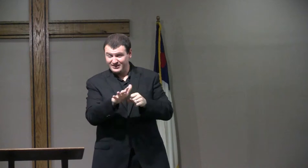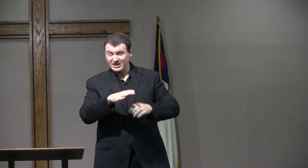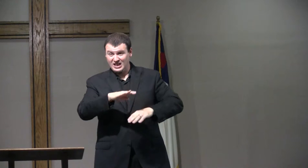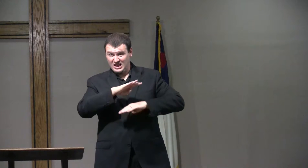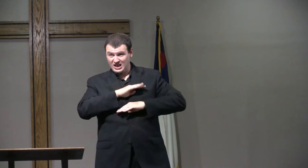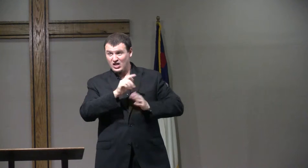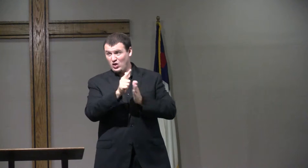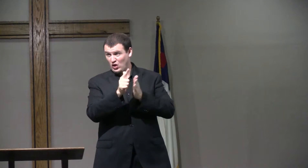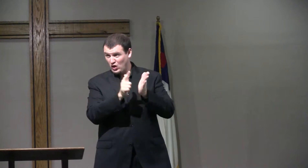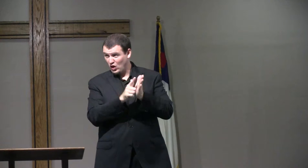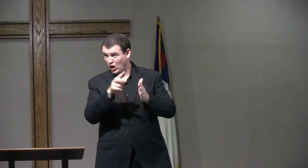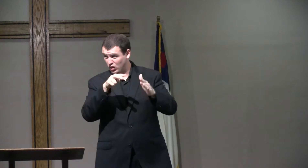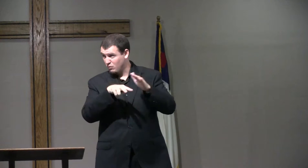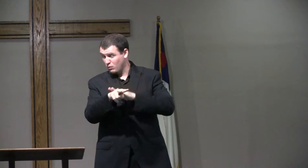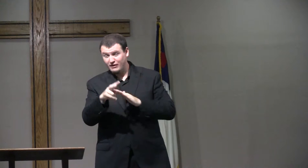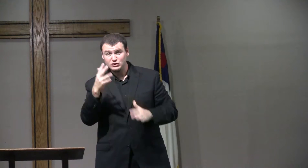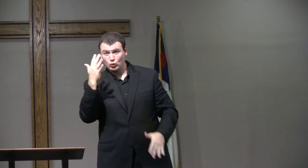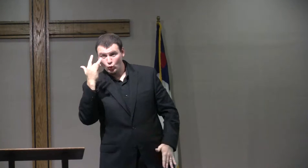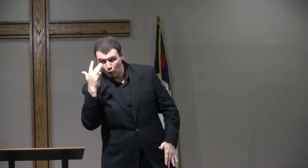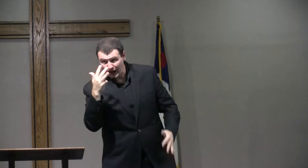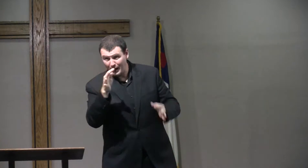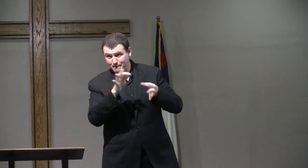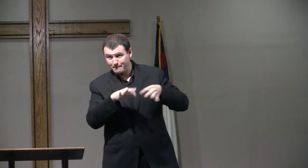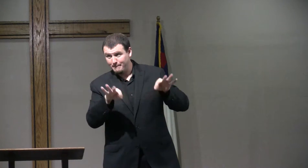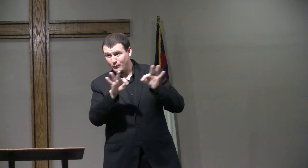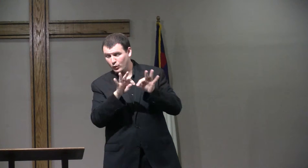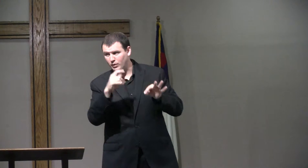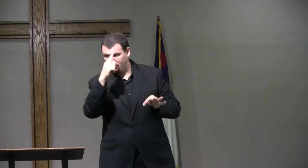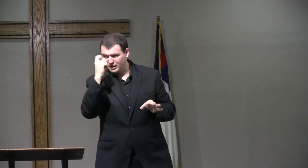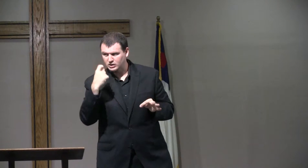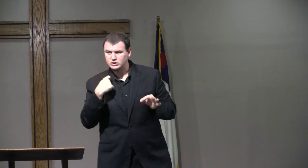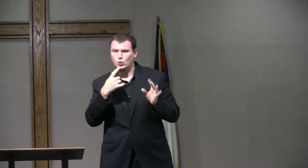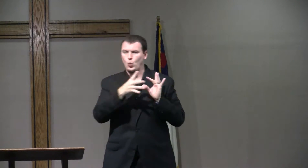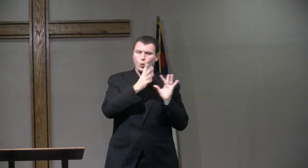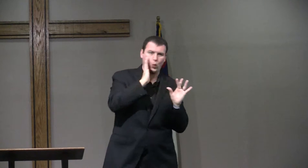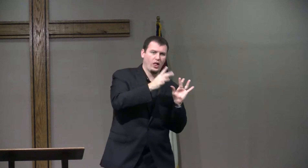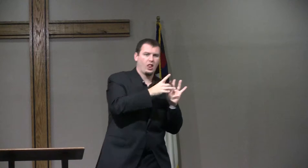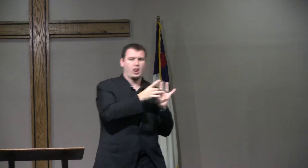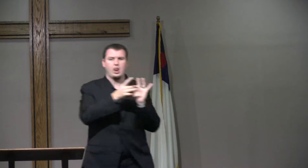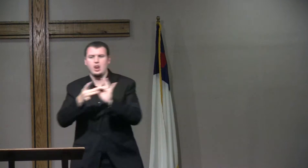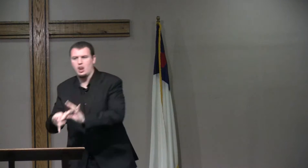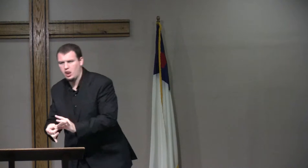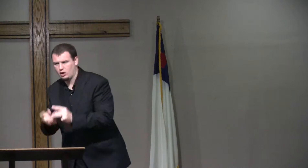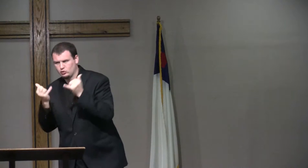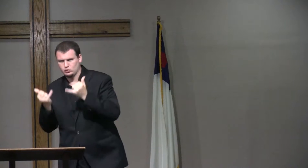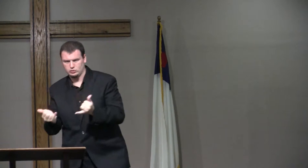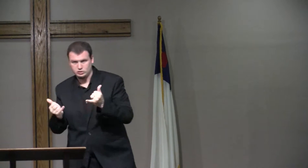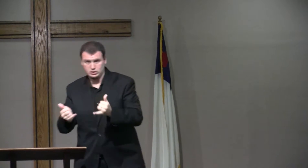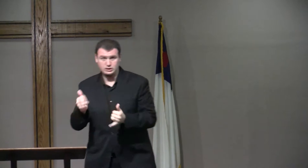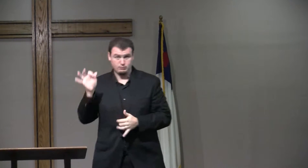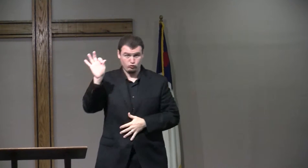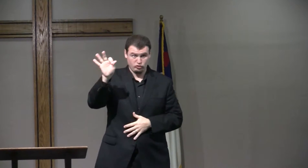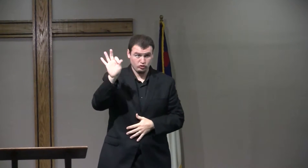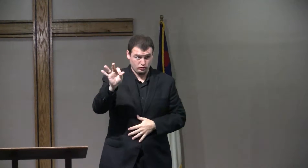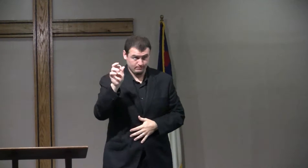very important to remember how Jesus fulfilled the law and the prophets. And that is important because we will